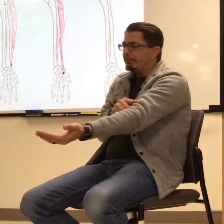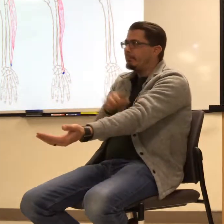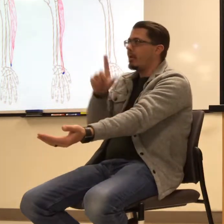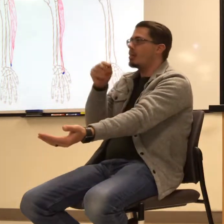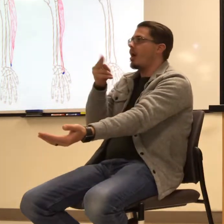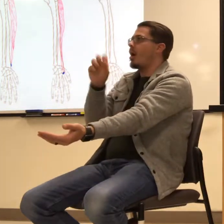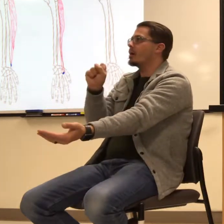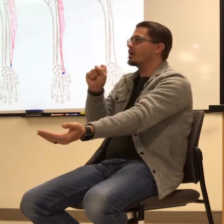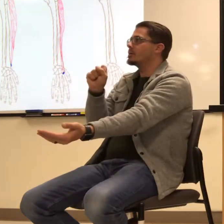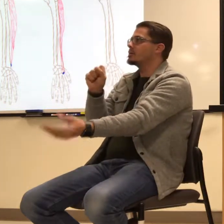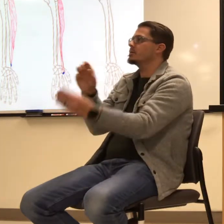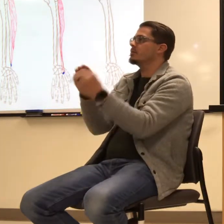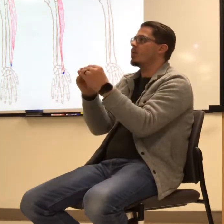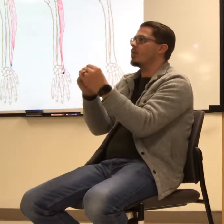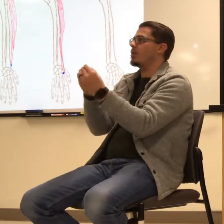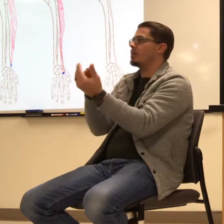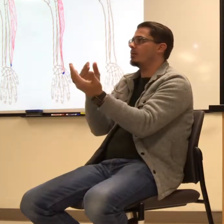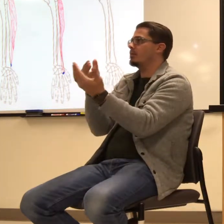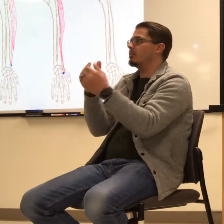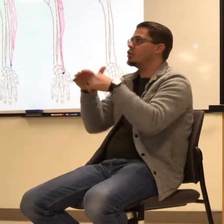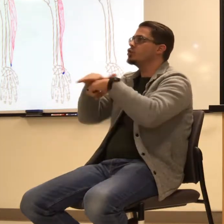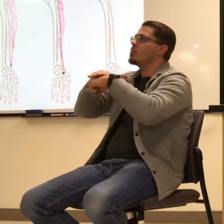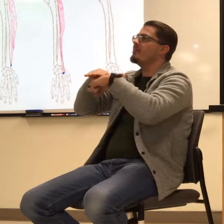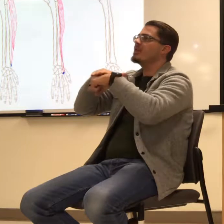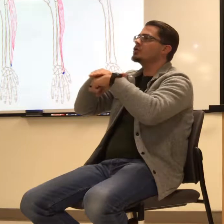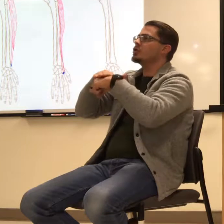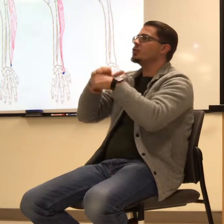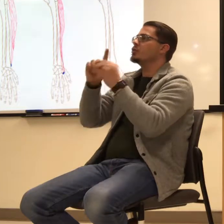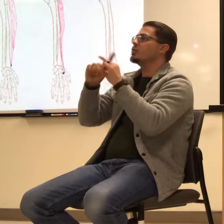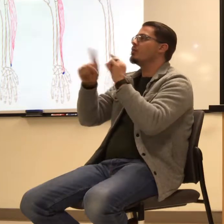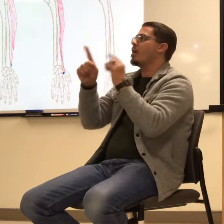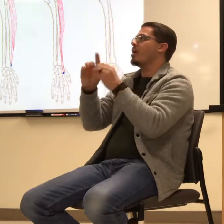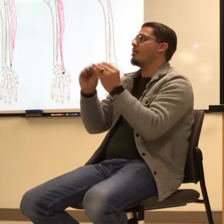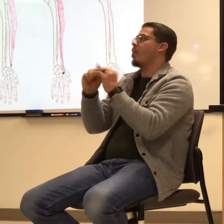are, well, they're more superficial and they're longer.